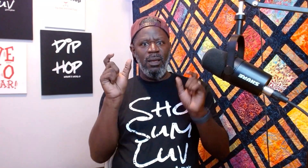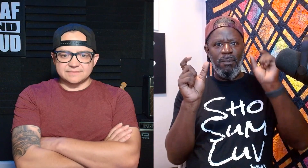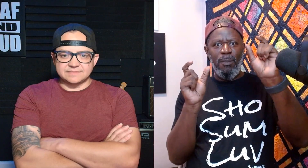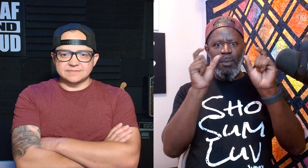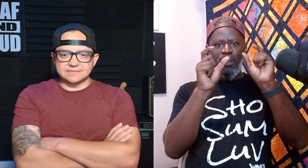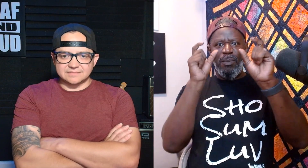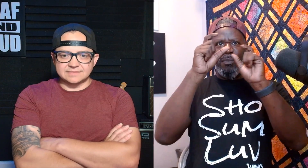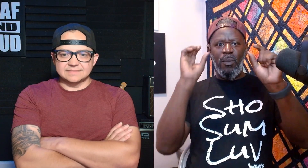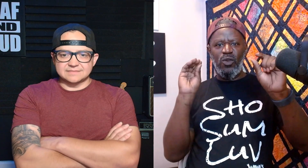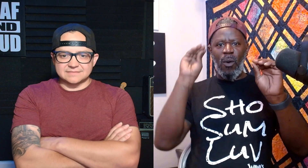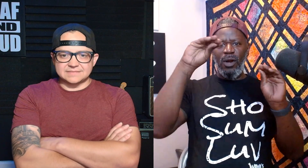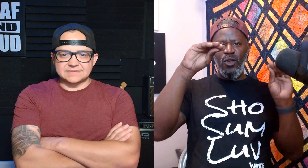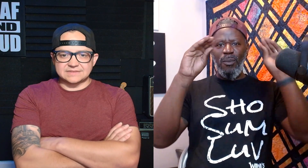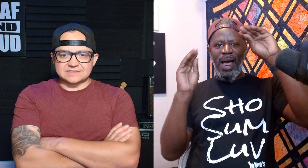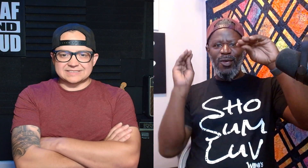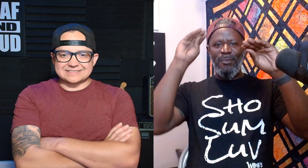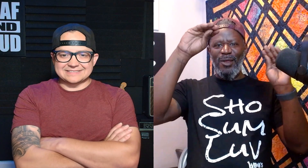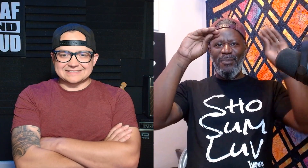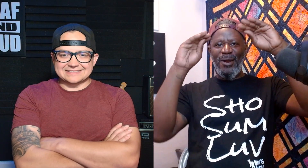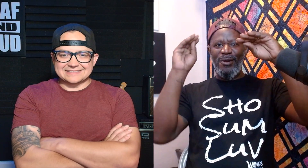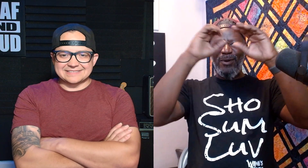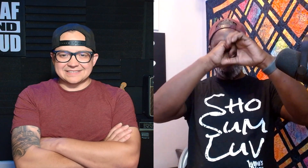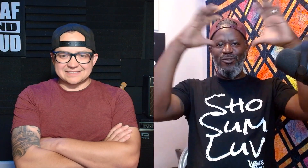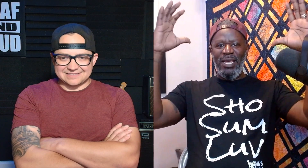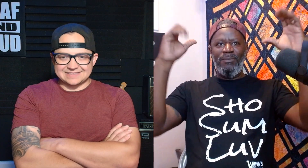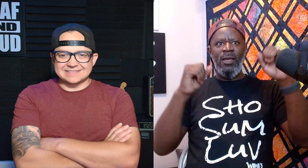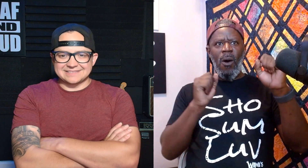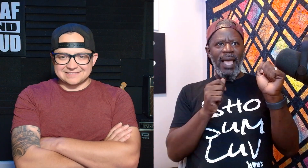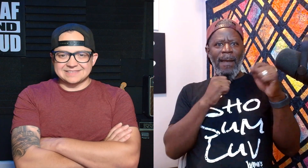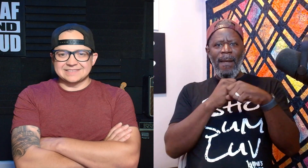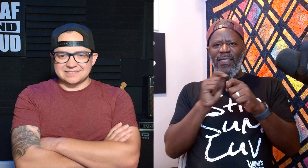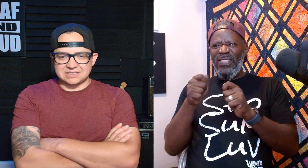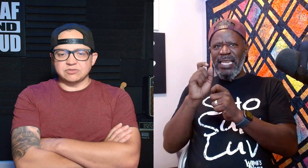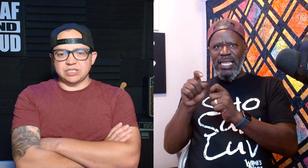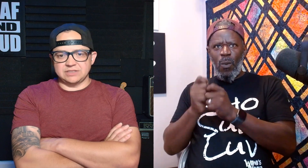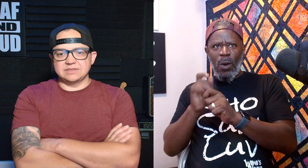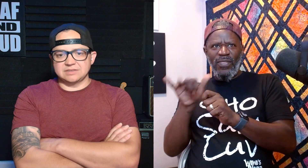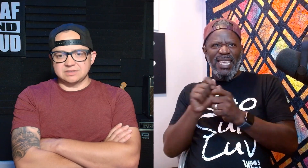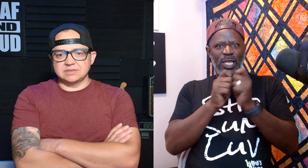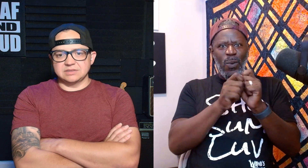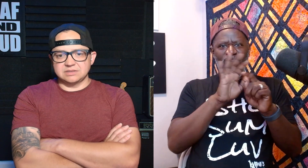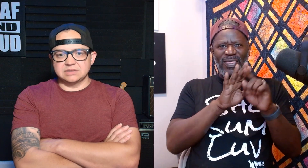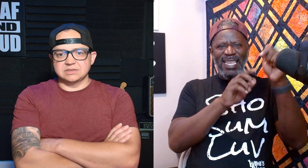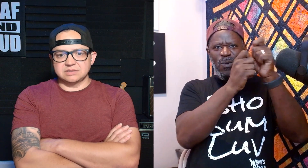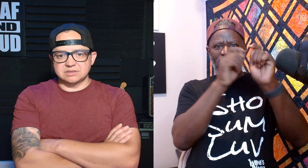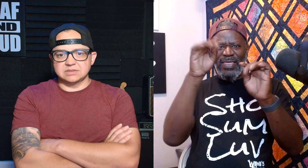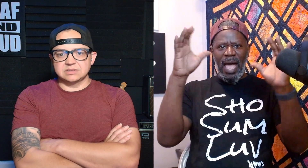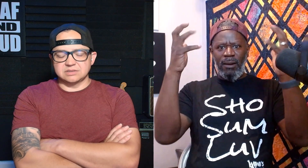music. Boom, boom, boom, boom, boom, boom. So little by little dream. Okay, this needs to work on this, tweak